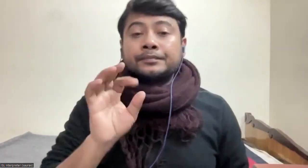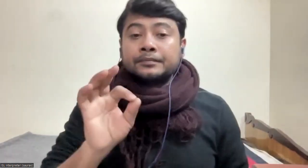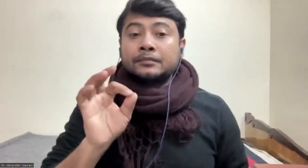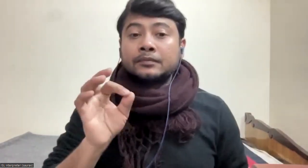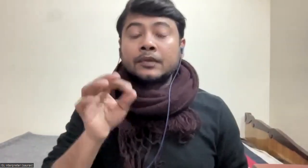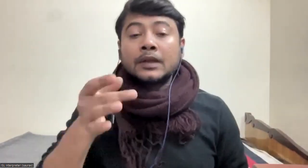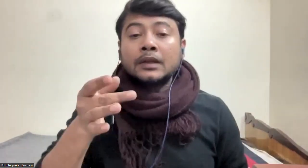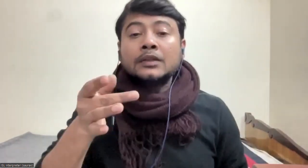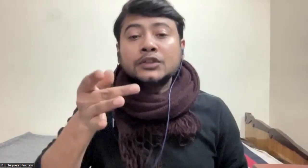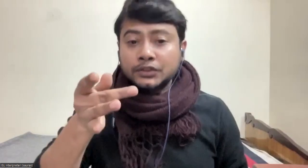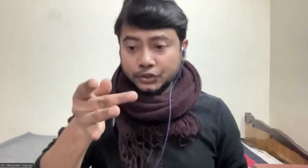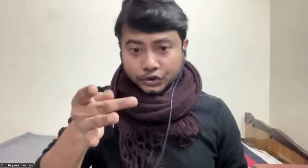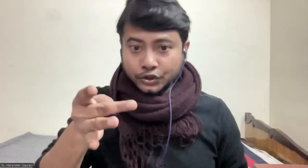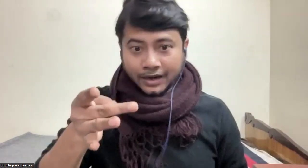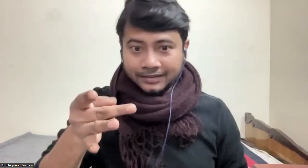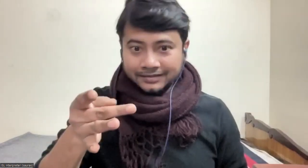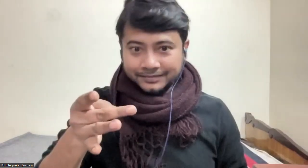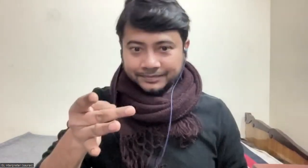get removed, right?